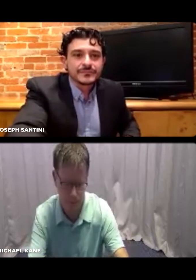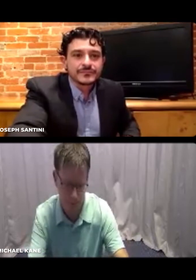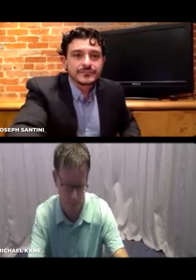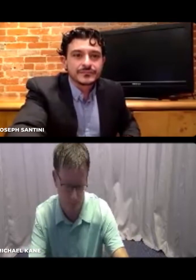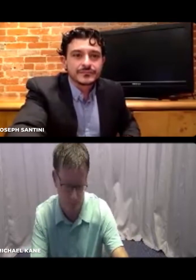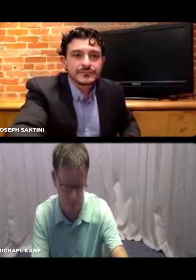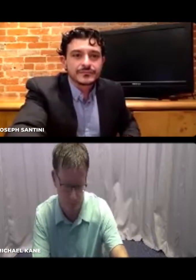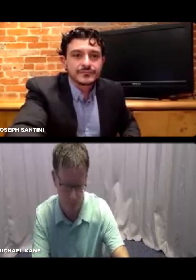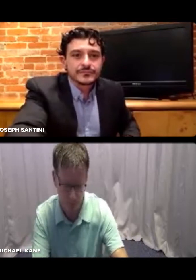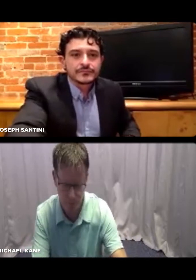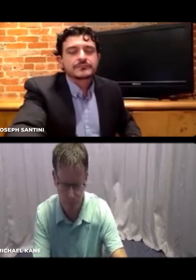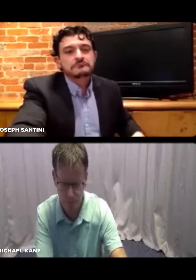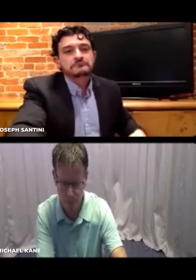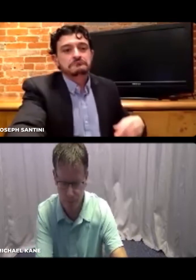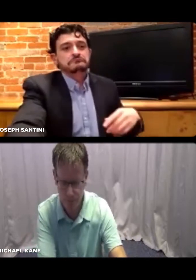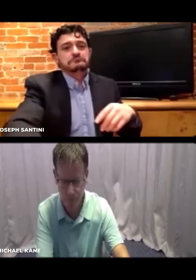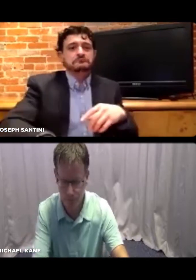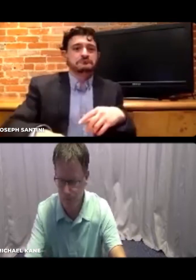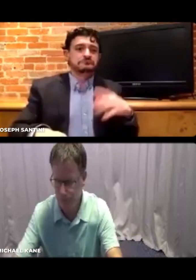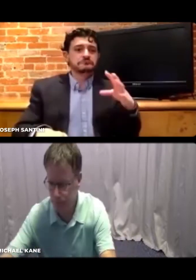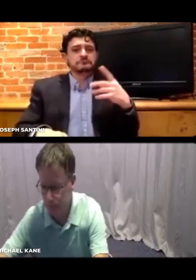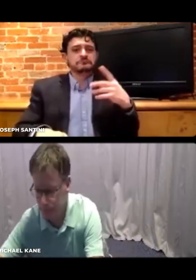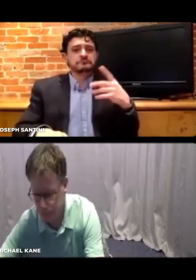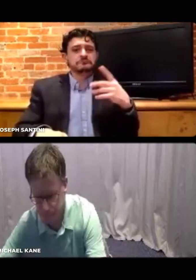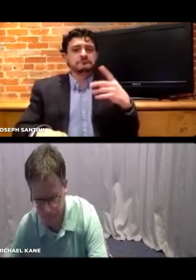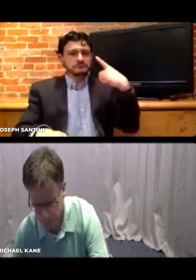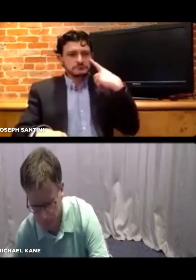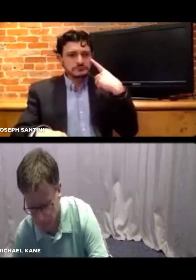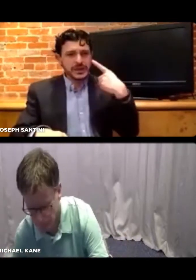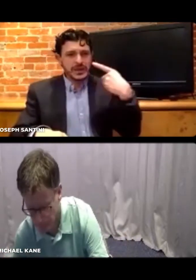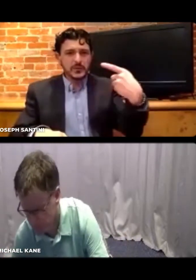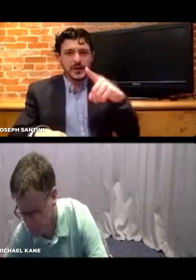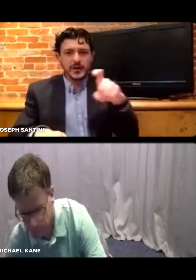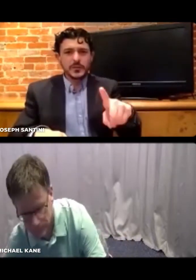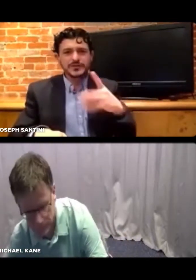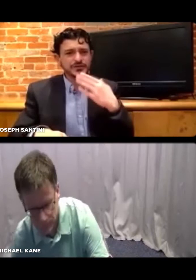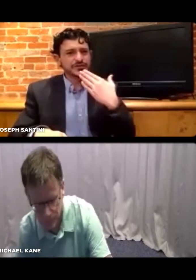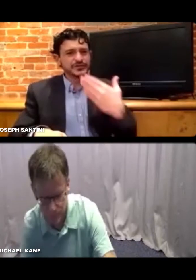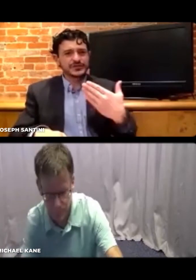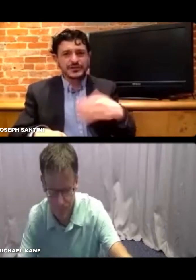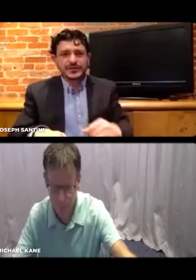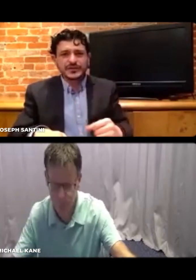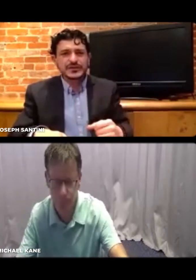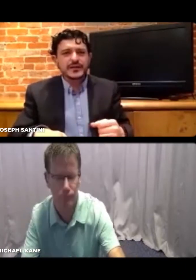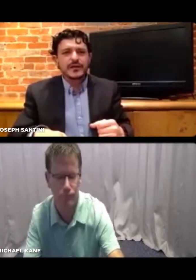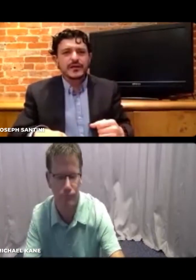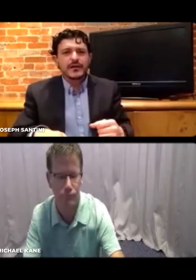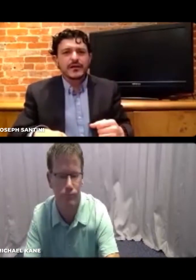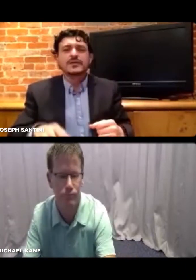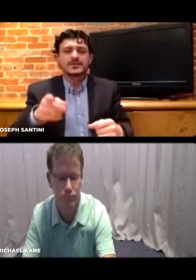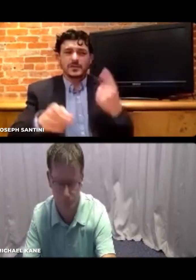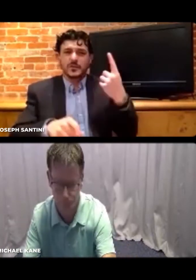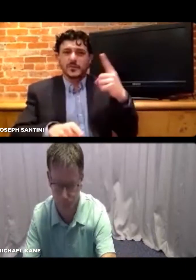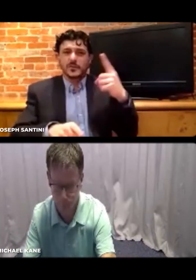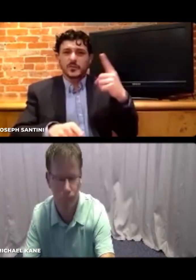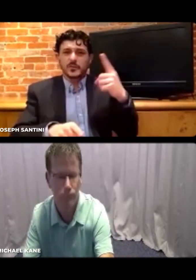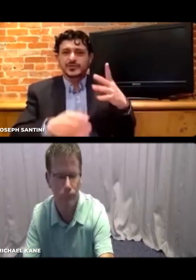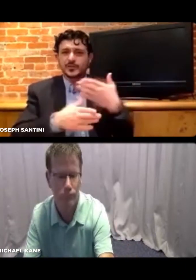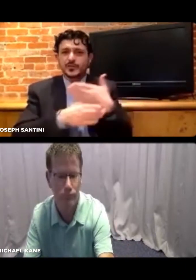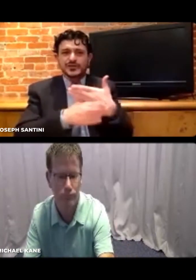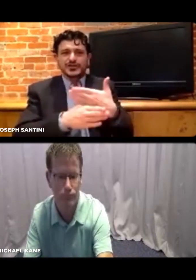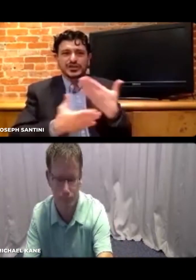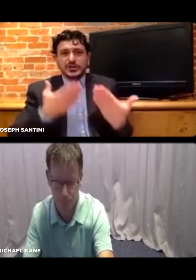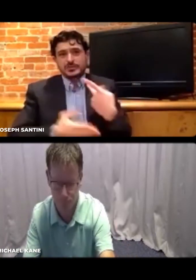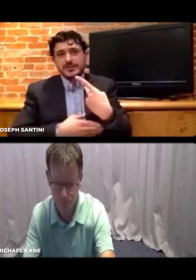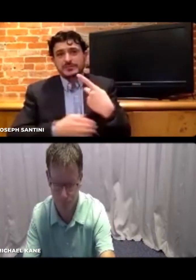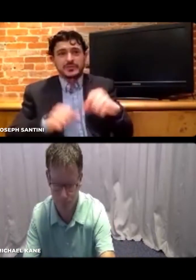see what questions we might have. I do see a good question there in the Q&A box. And we might be able to